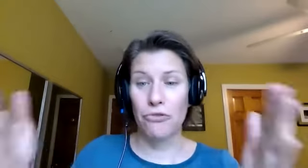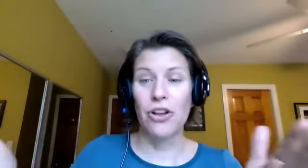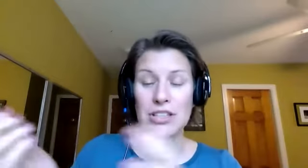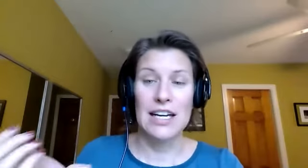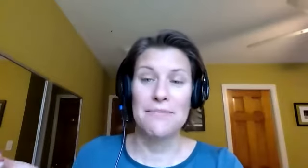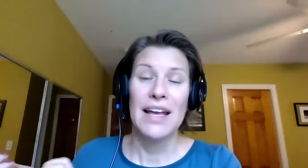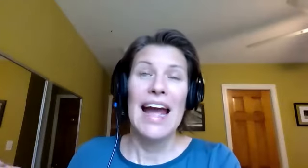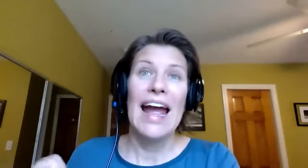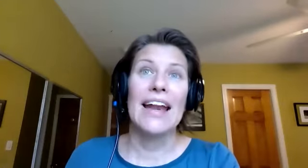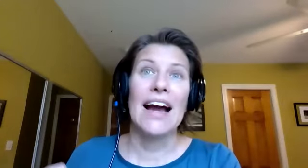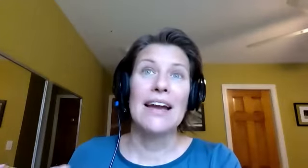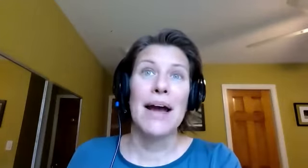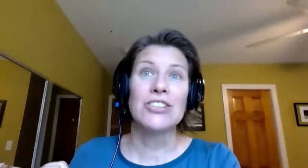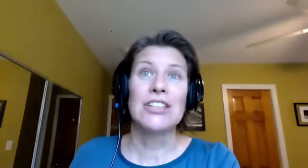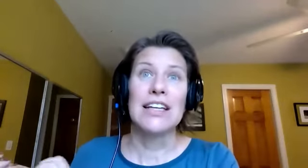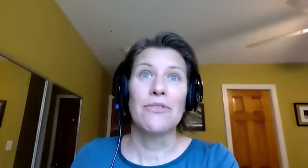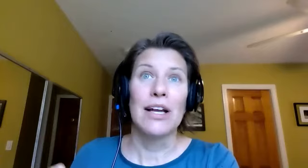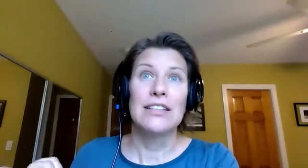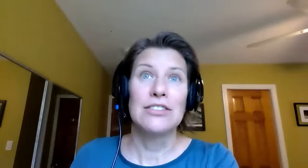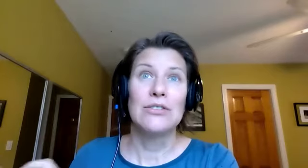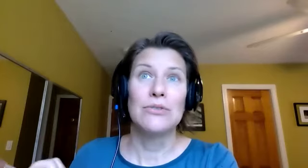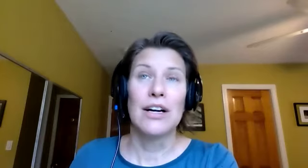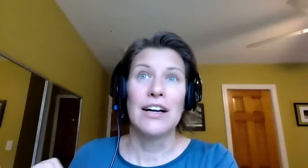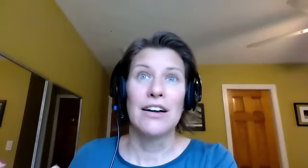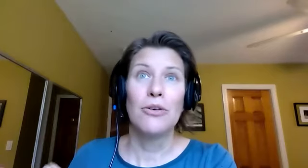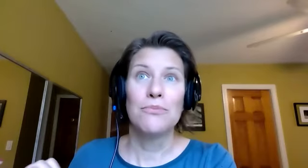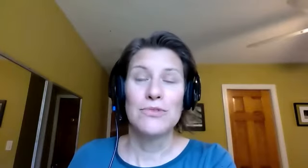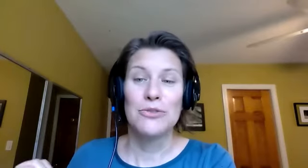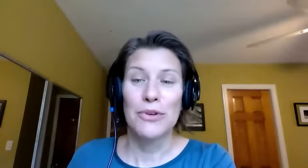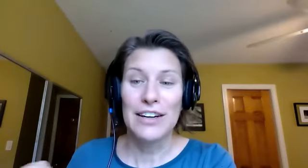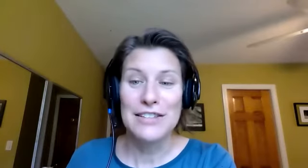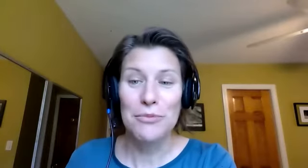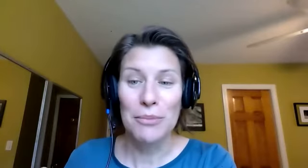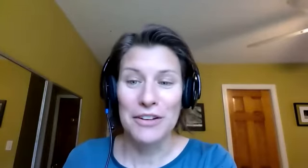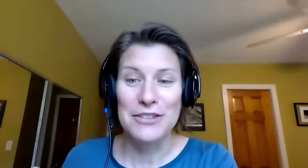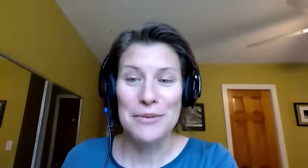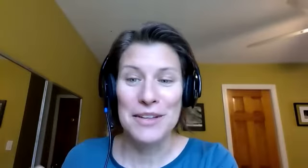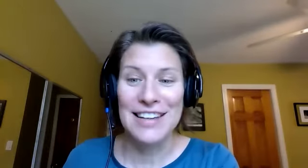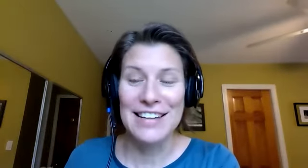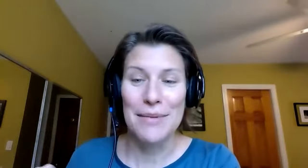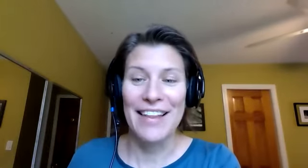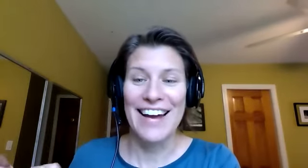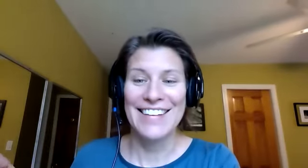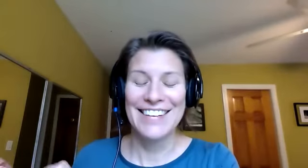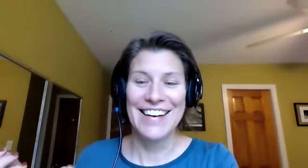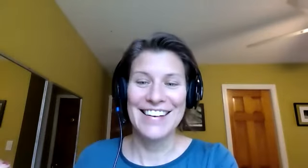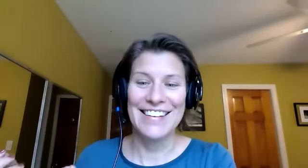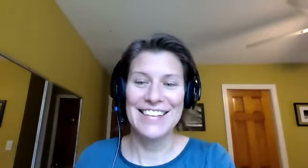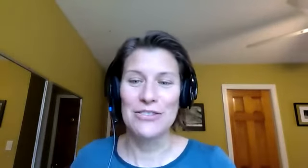for a long time and I am actually getting ready to, uh, hope to bring on some more partners. So I'm excited about that, uh, in the